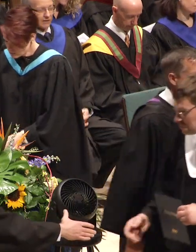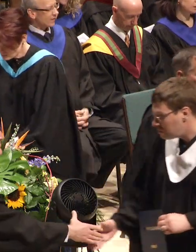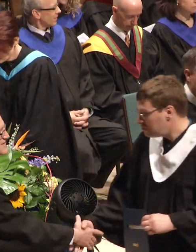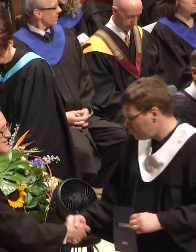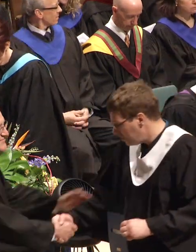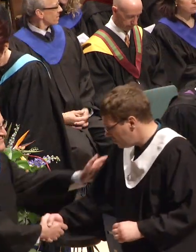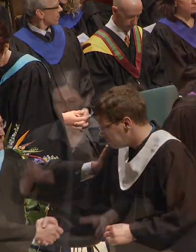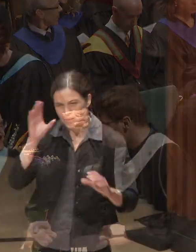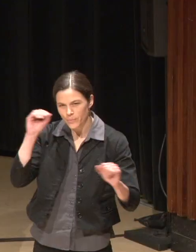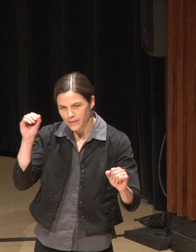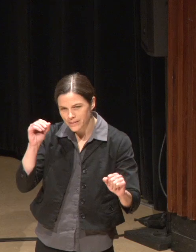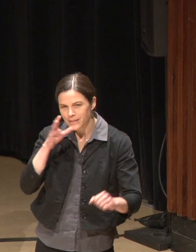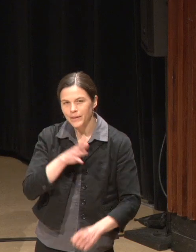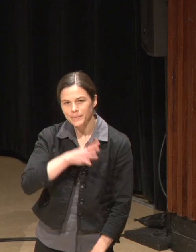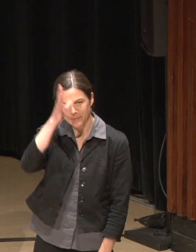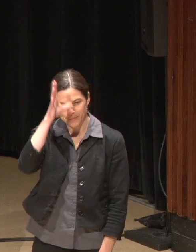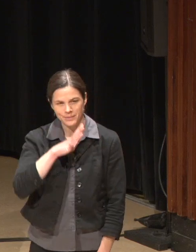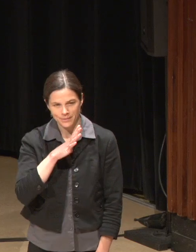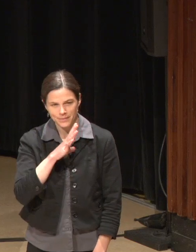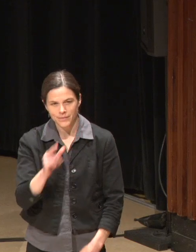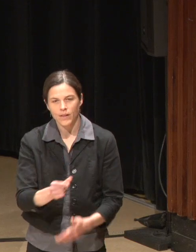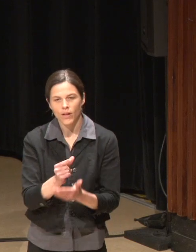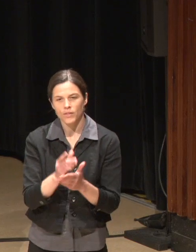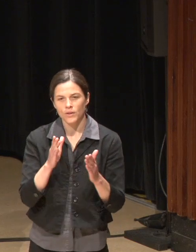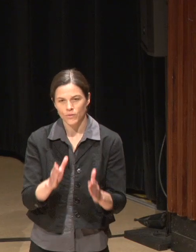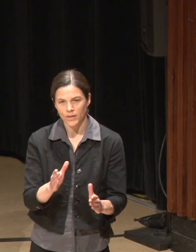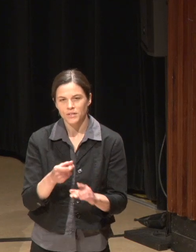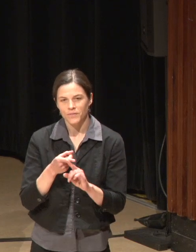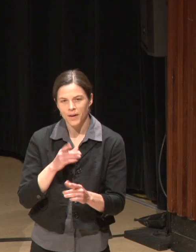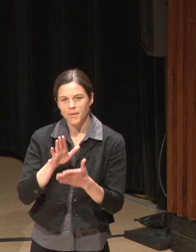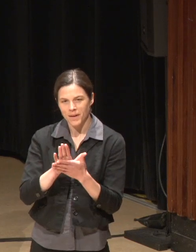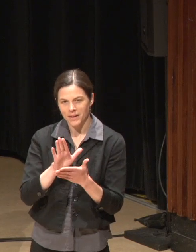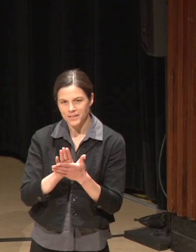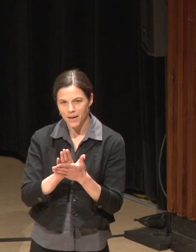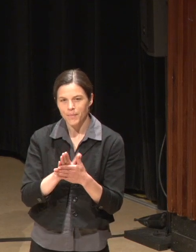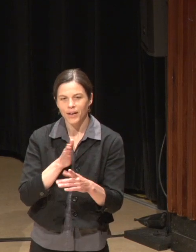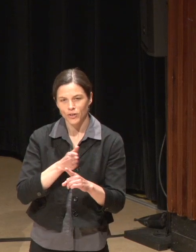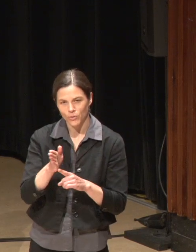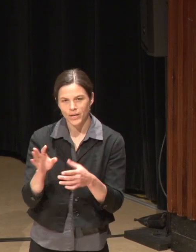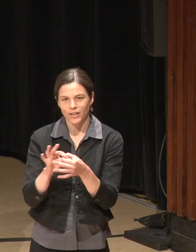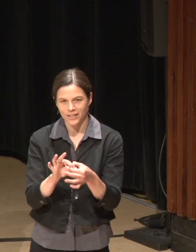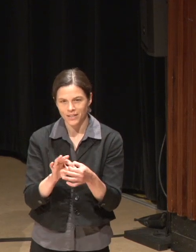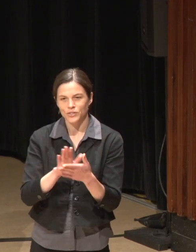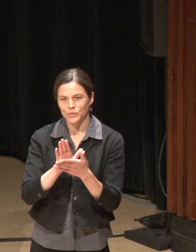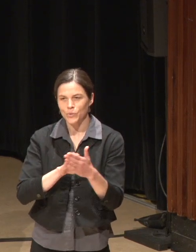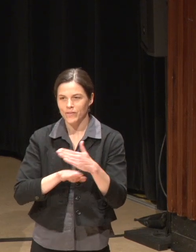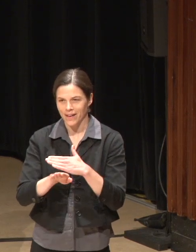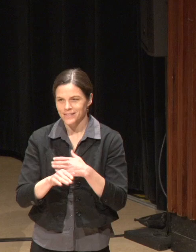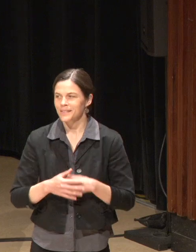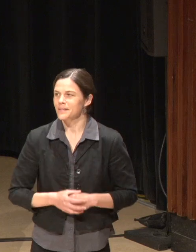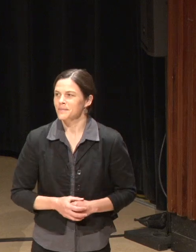Mr. President, ladies and gentlemen, the graduates of Academic and Career Connections School of Access.